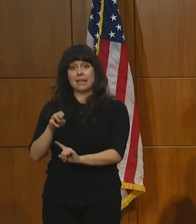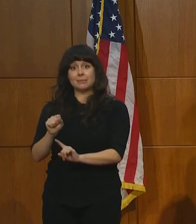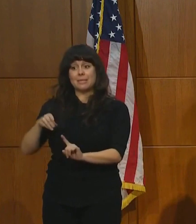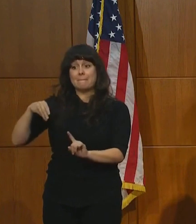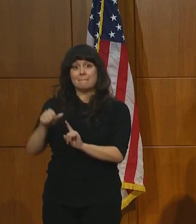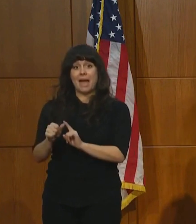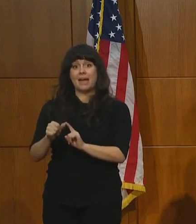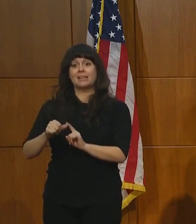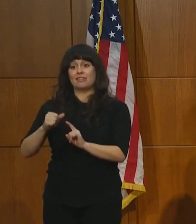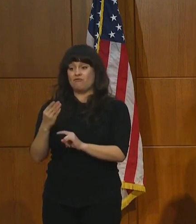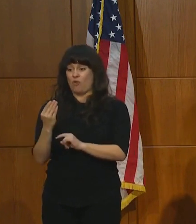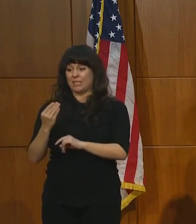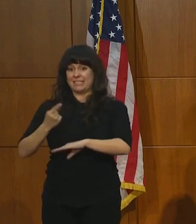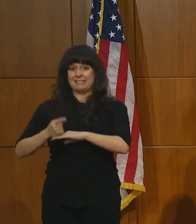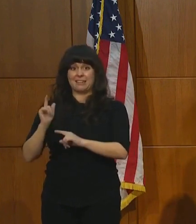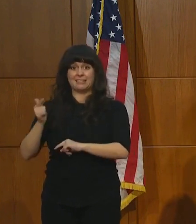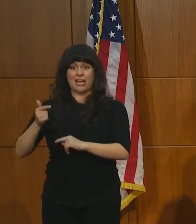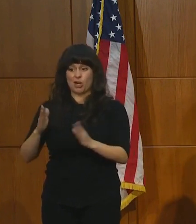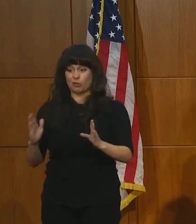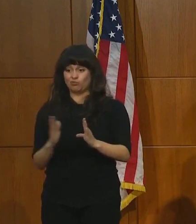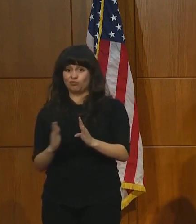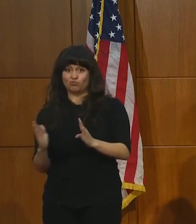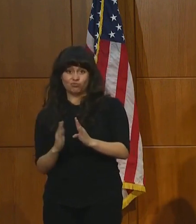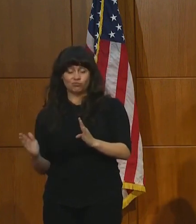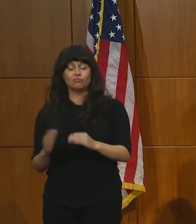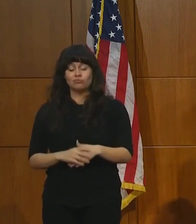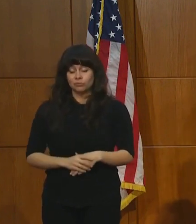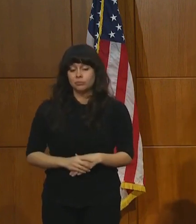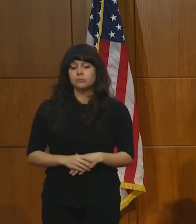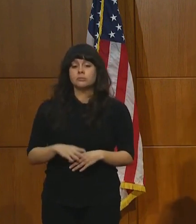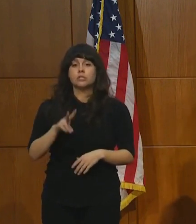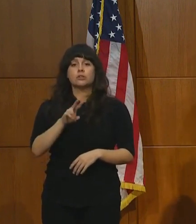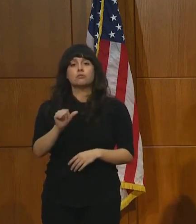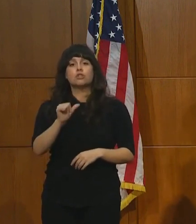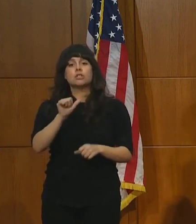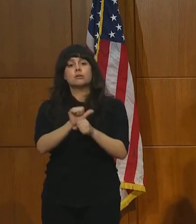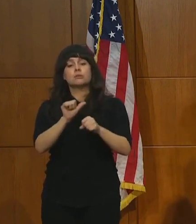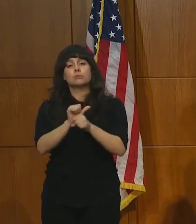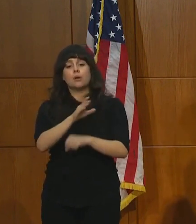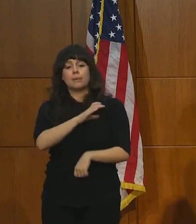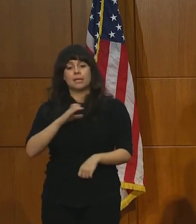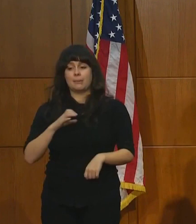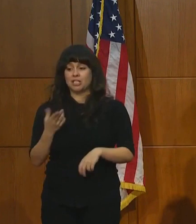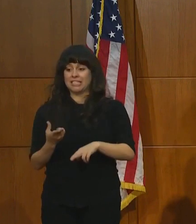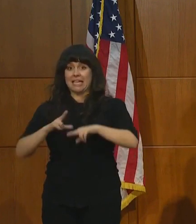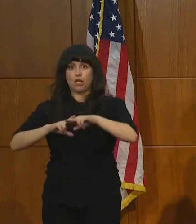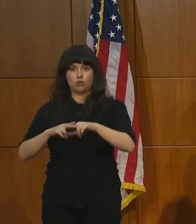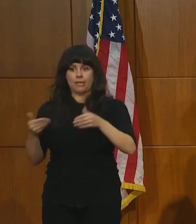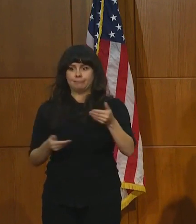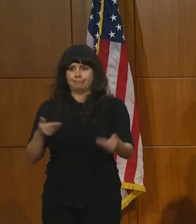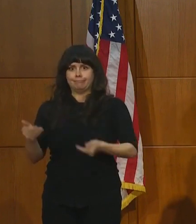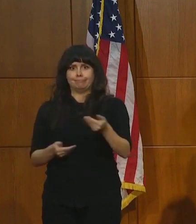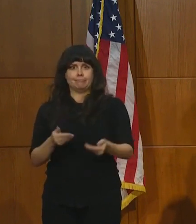within 14 days. The Virginia Employment Commission has increased its staff by